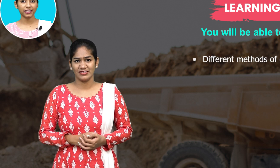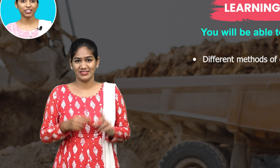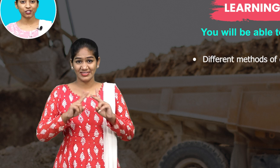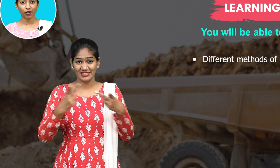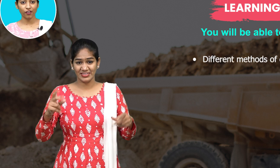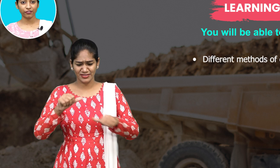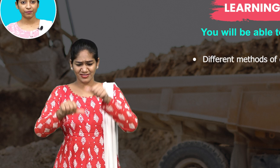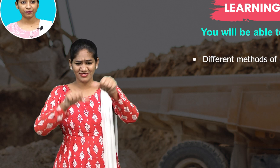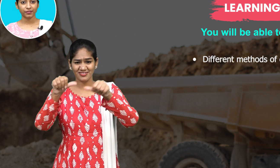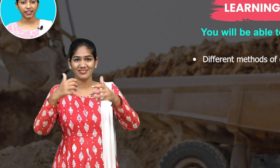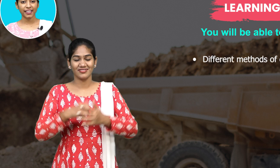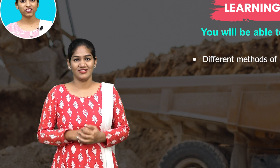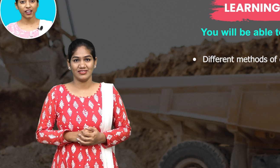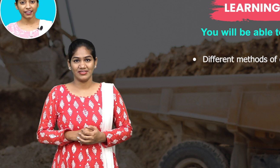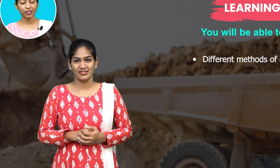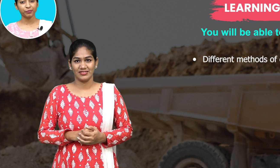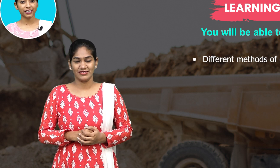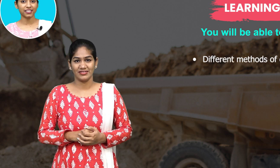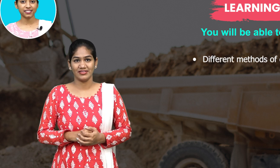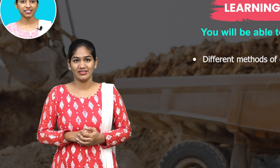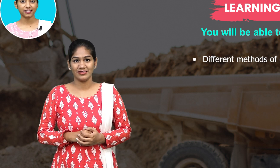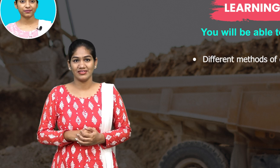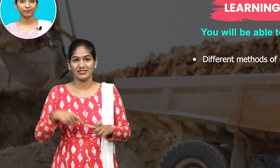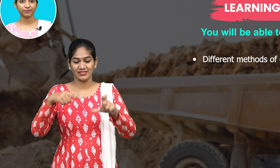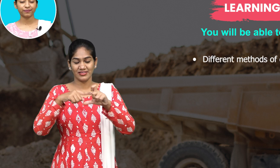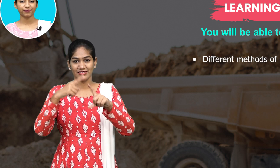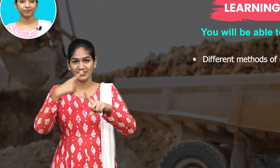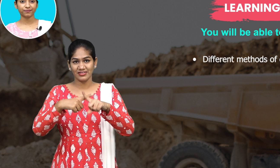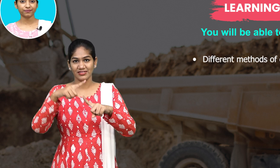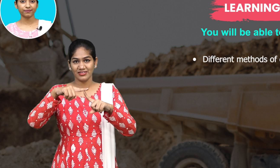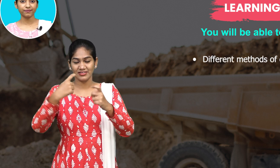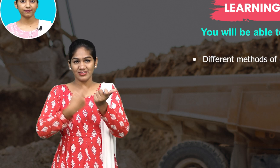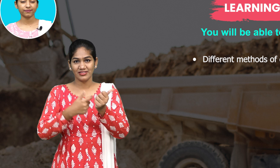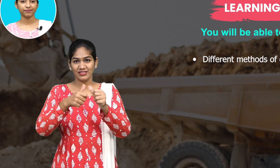Different methods of extracting minerals.